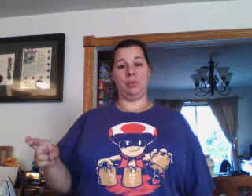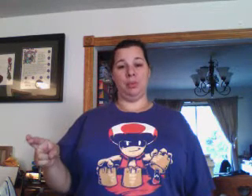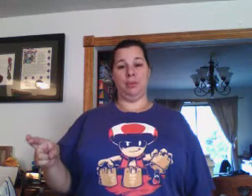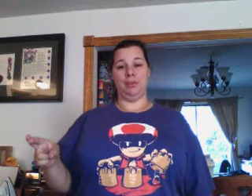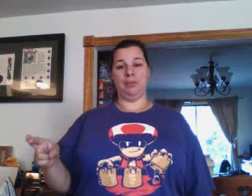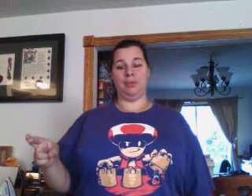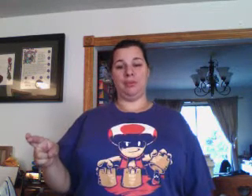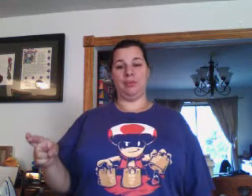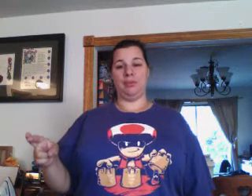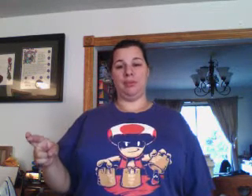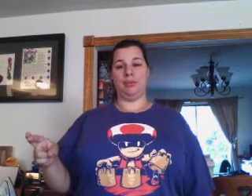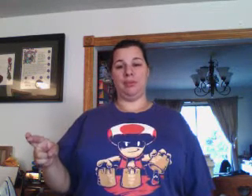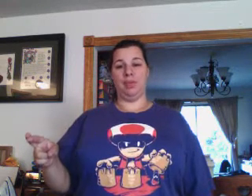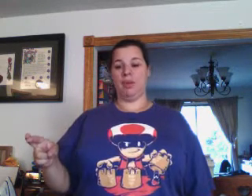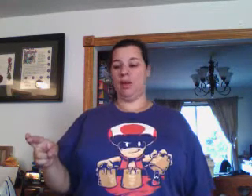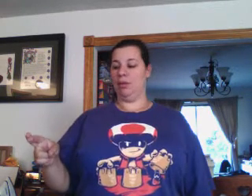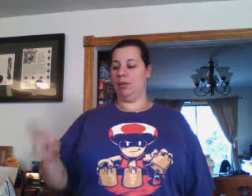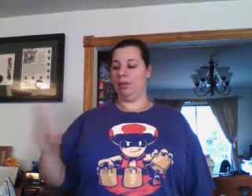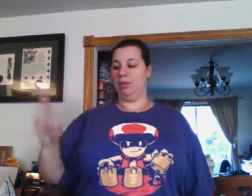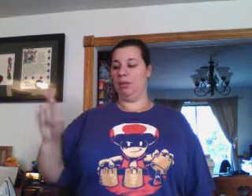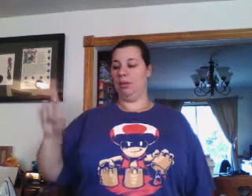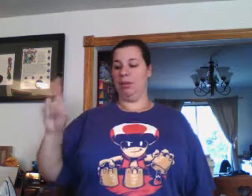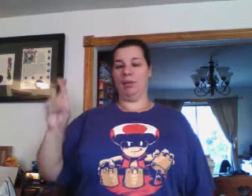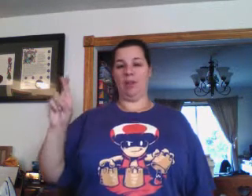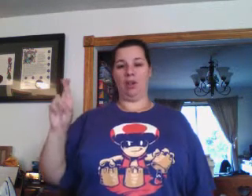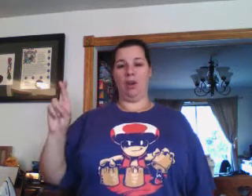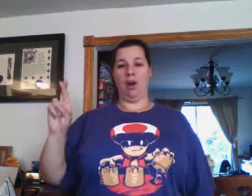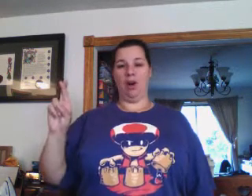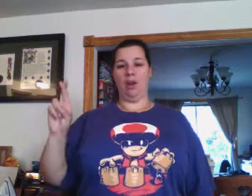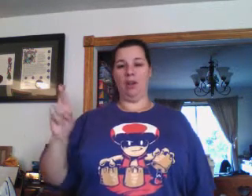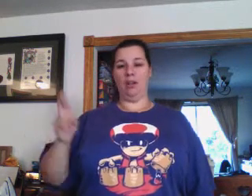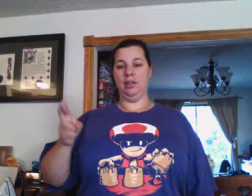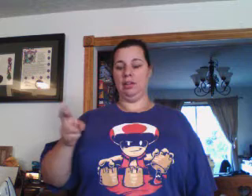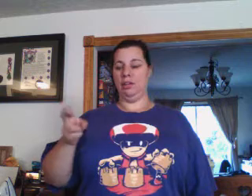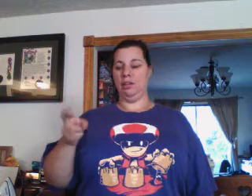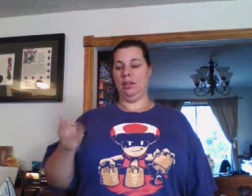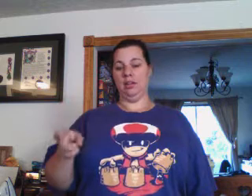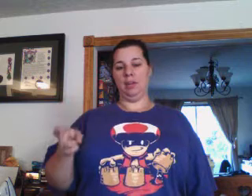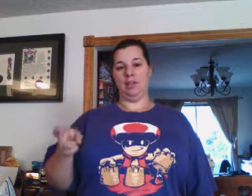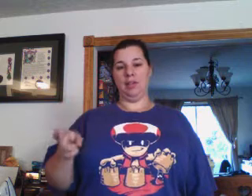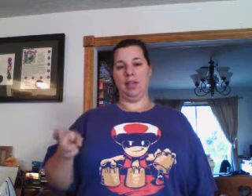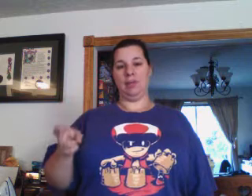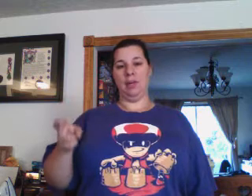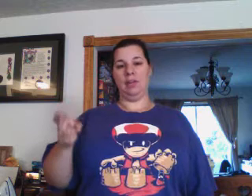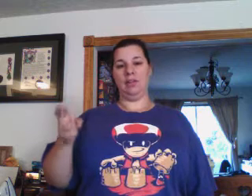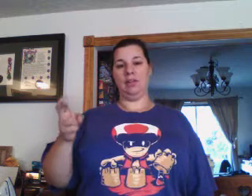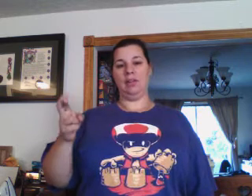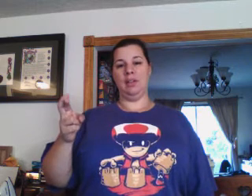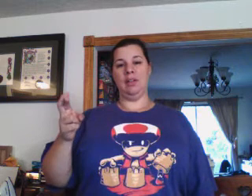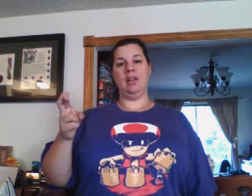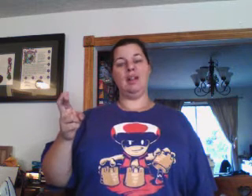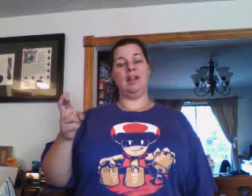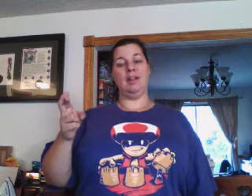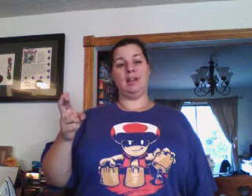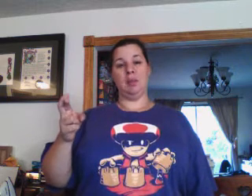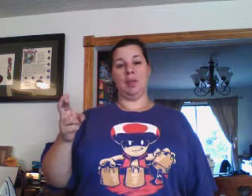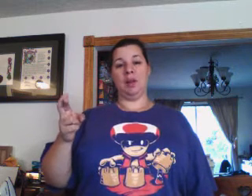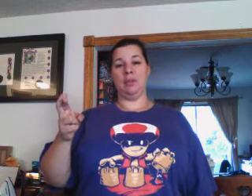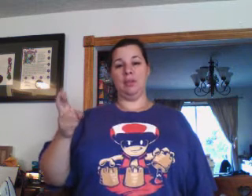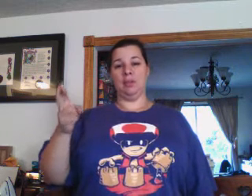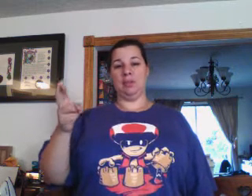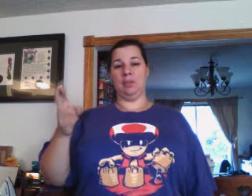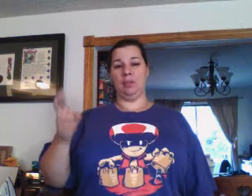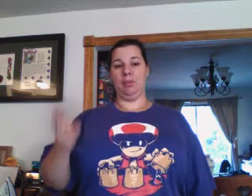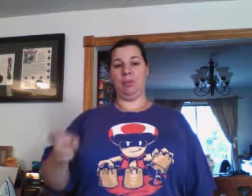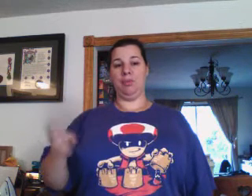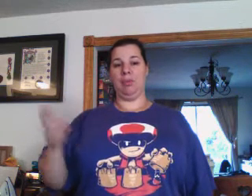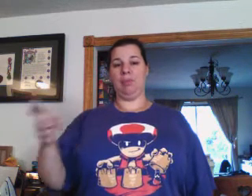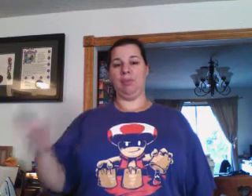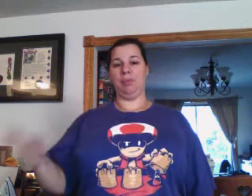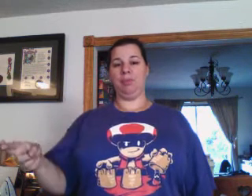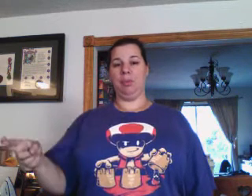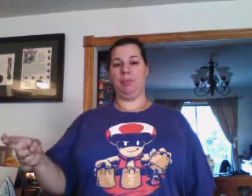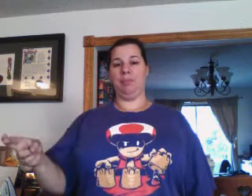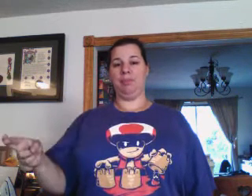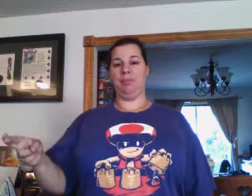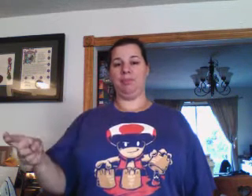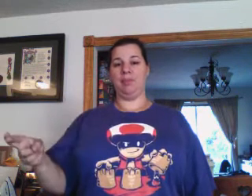restroom. Restroom is done with an R, sideways. Think double R for restroom. Restroom.